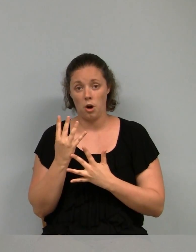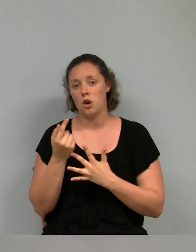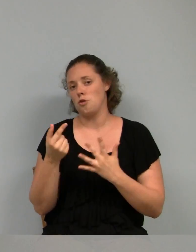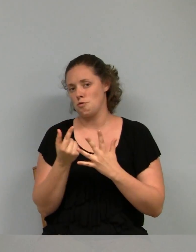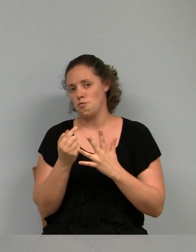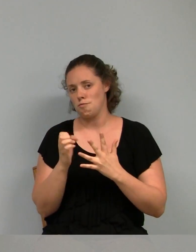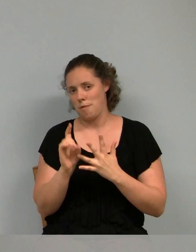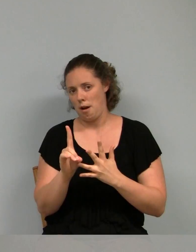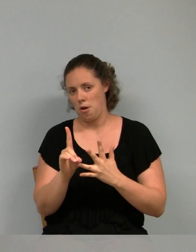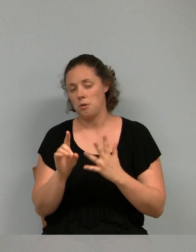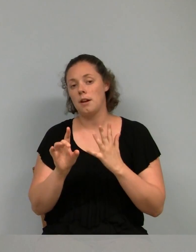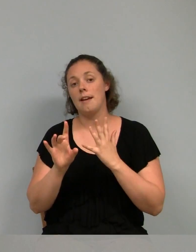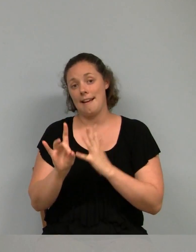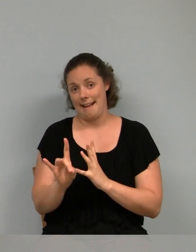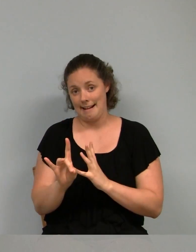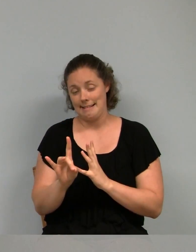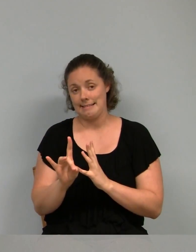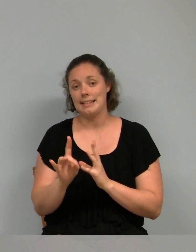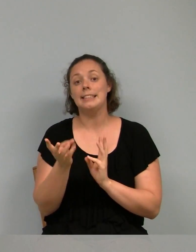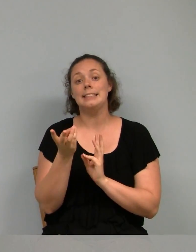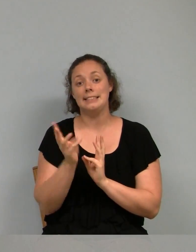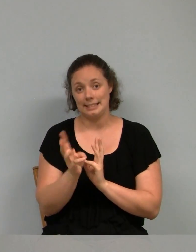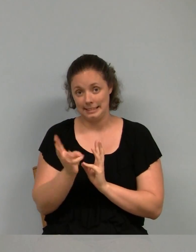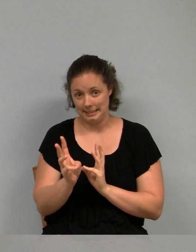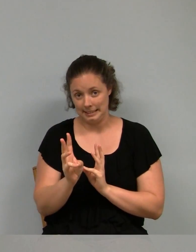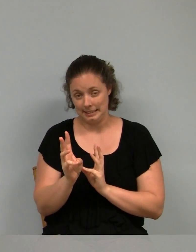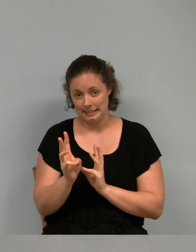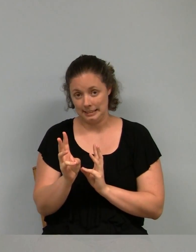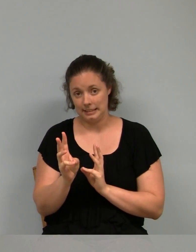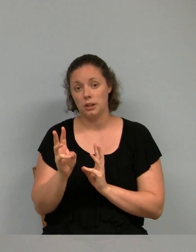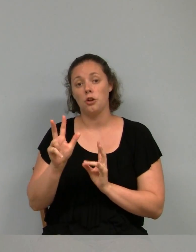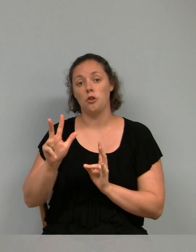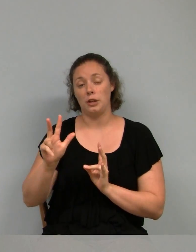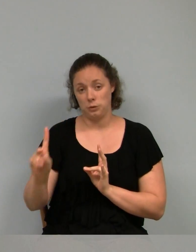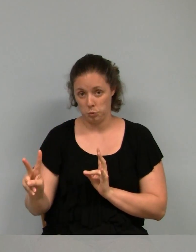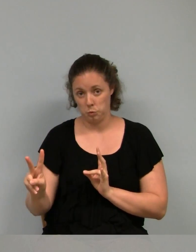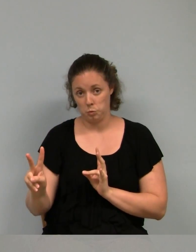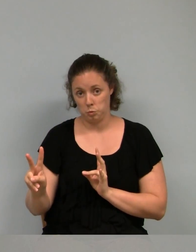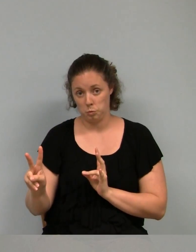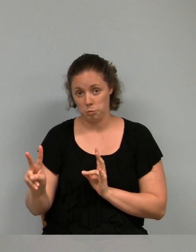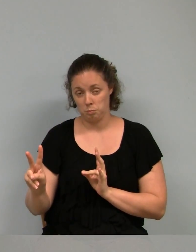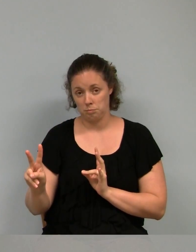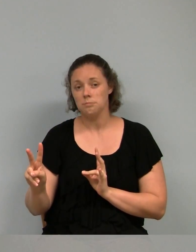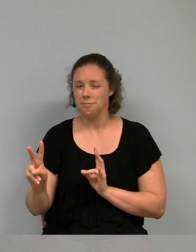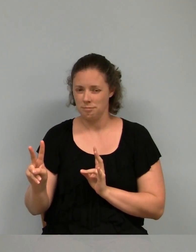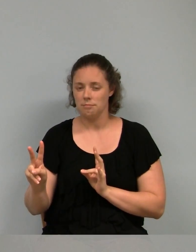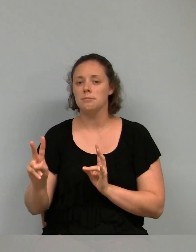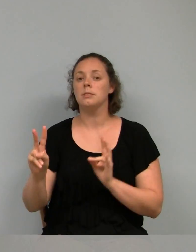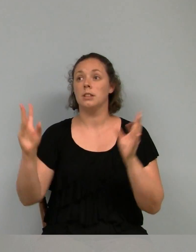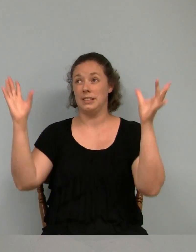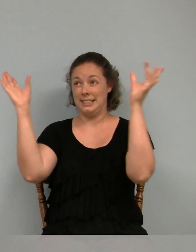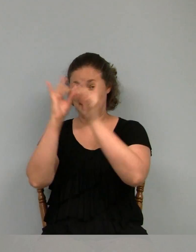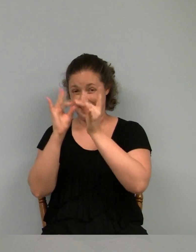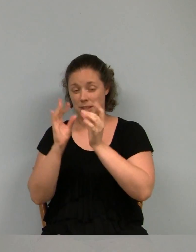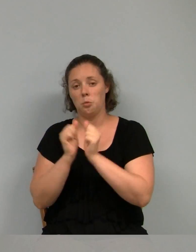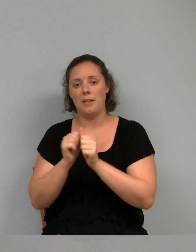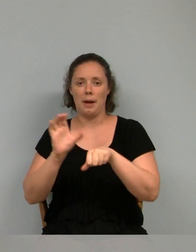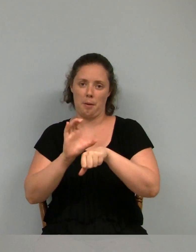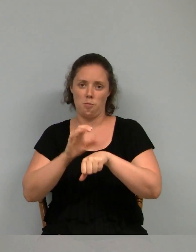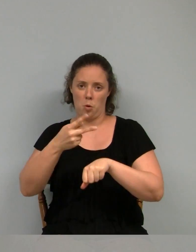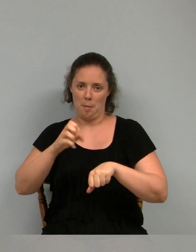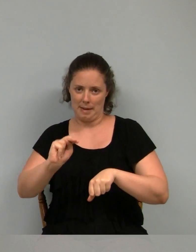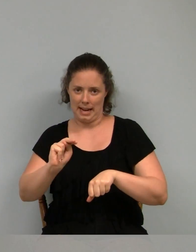ground, 8, 16, 32 to the computer pins before plugging any